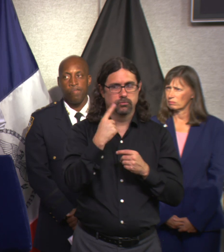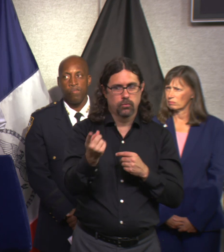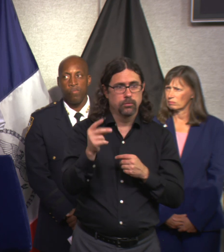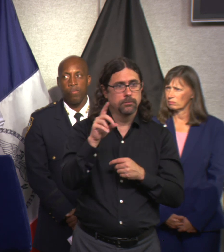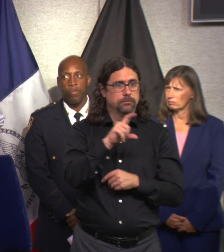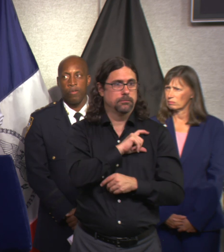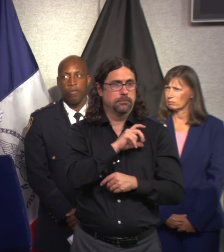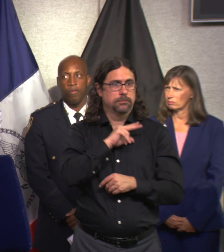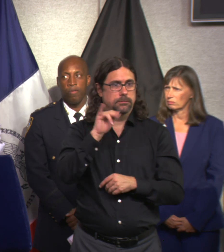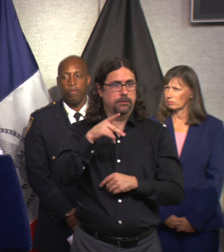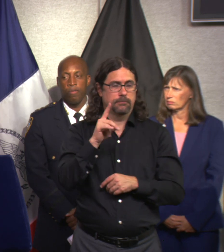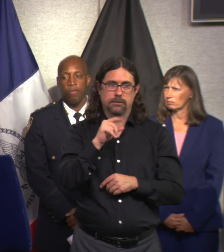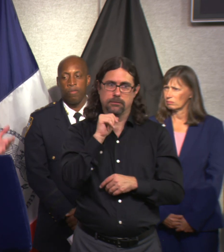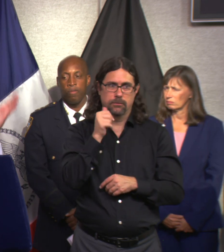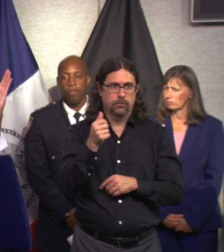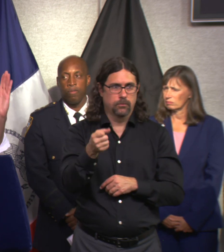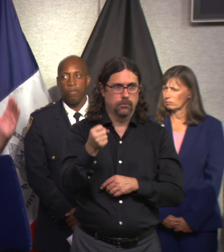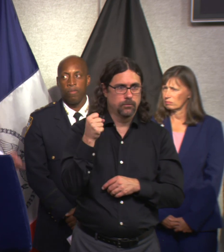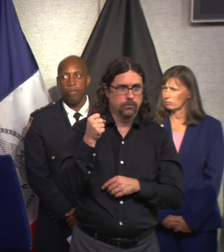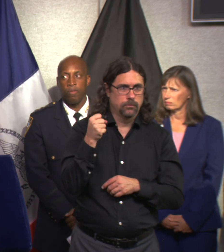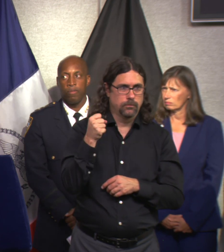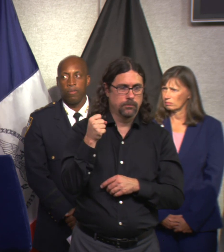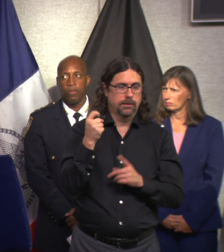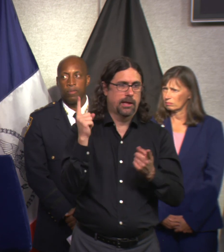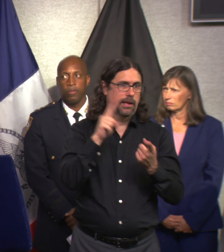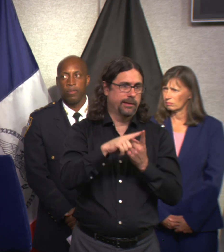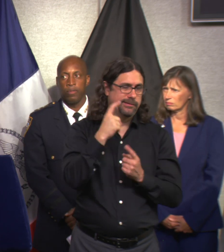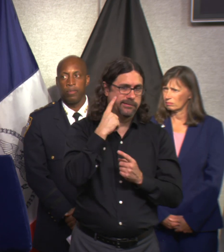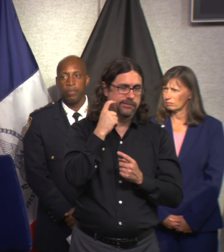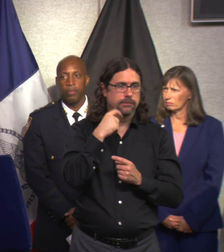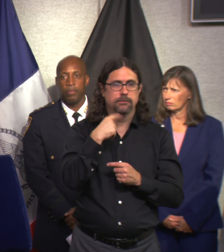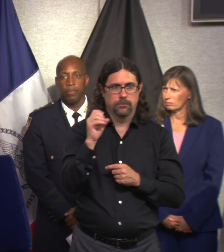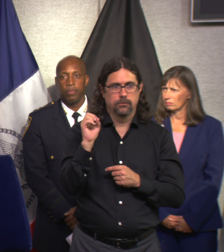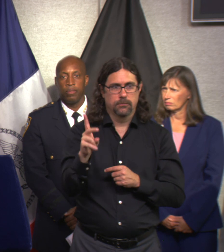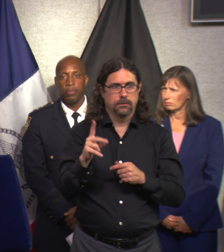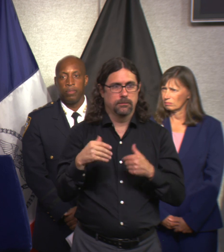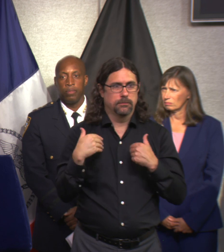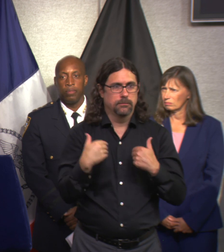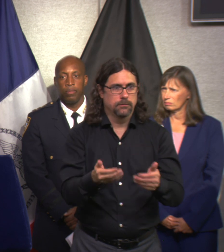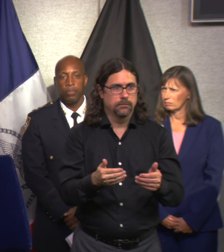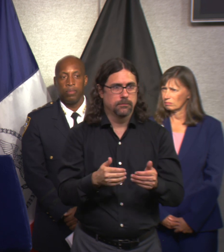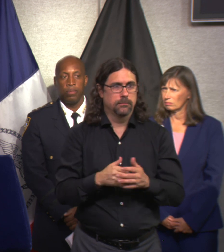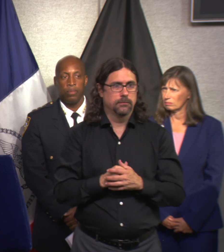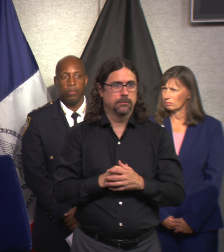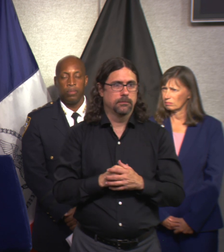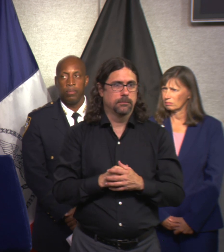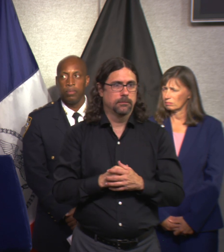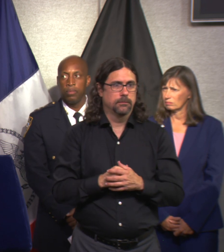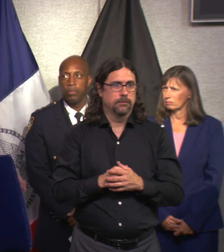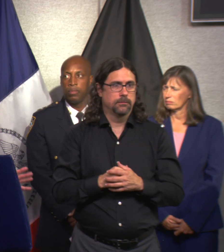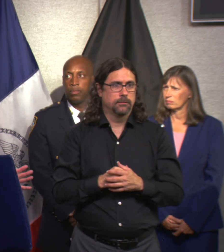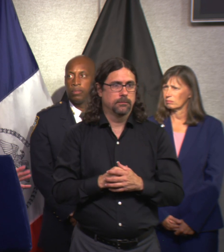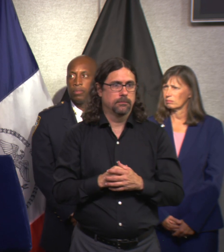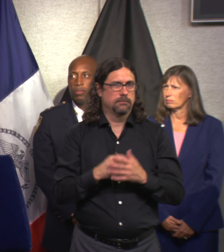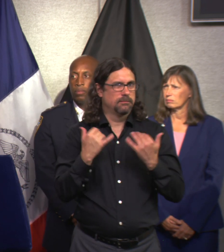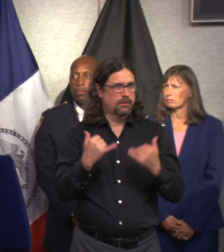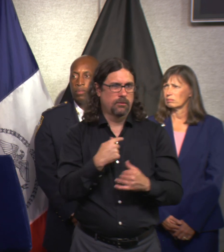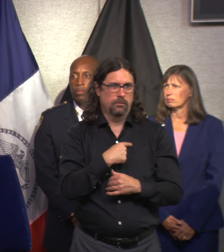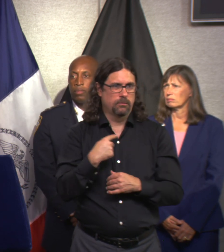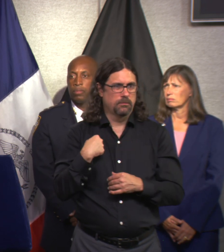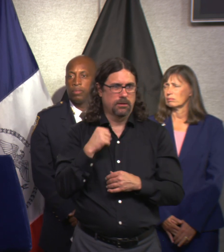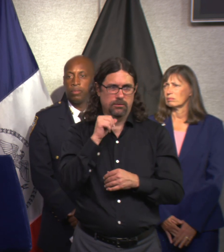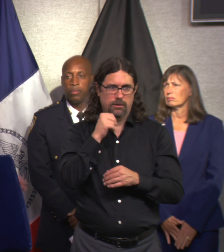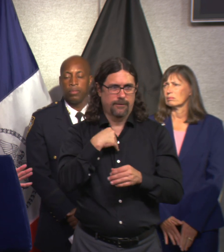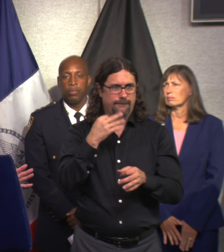I've announced a new policy that, unfortunately, I'm sad to say it, we have no faith in the Justice Department anymore. I don't want to ever see another one